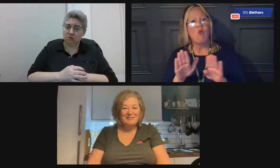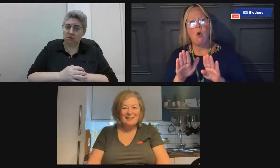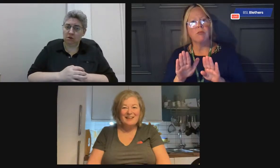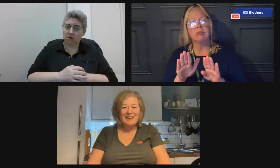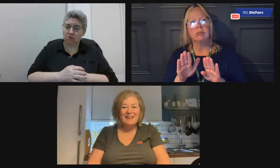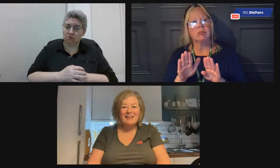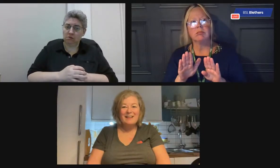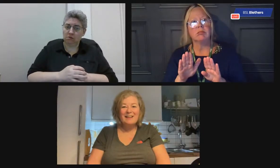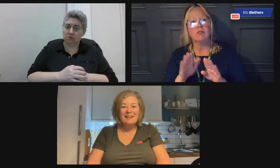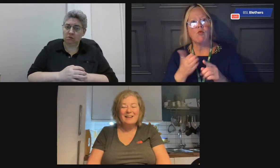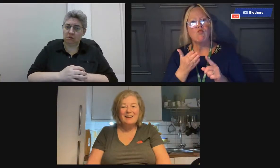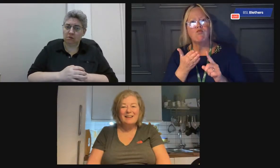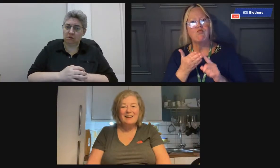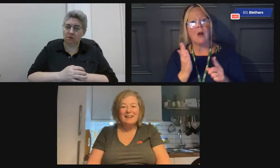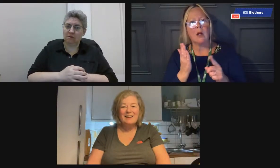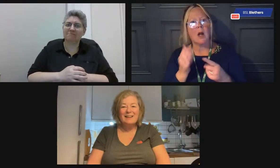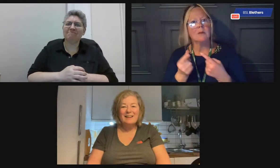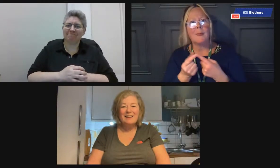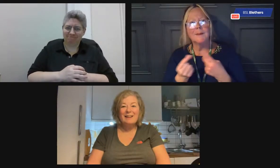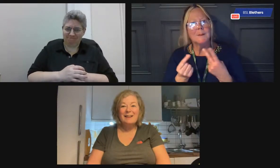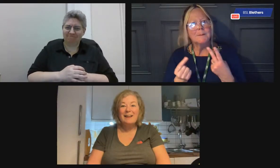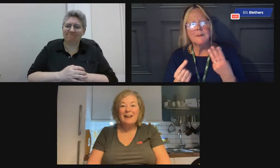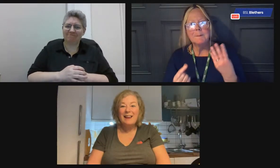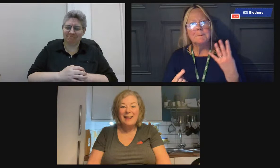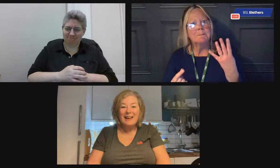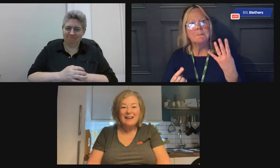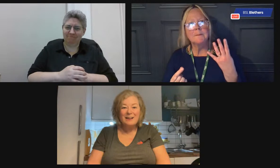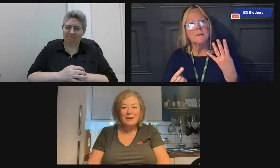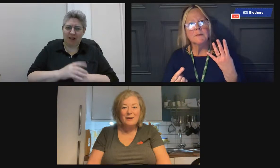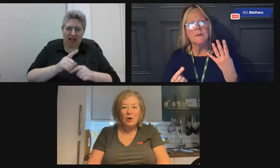Well, do you mean things that you